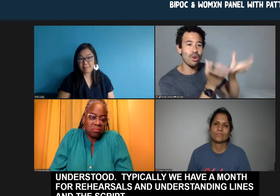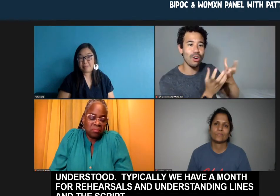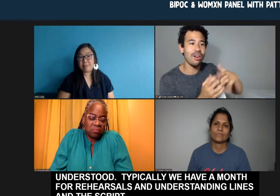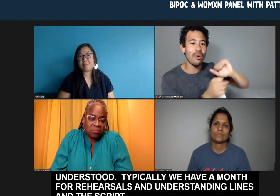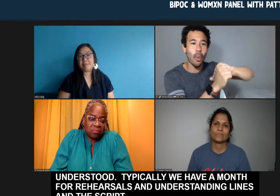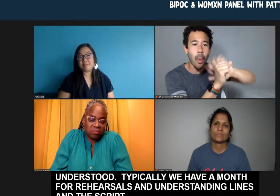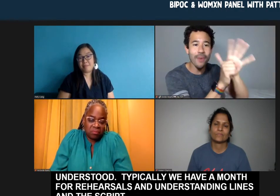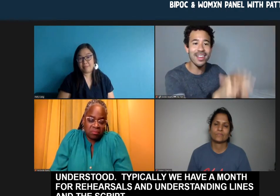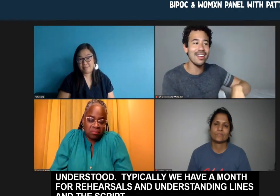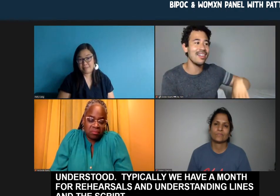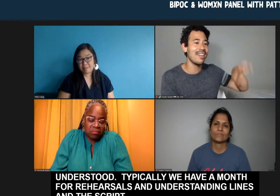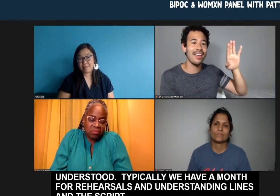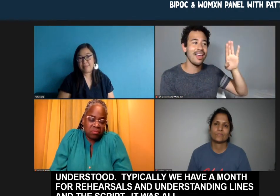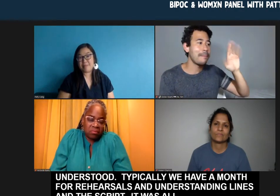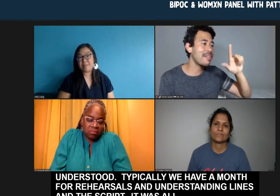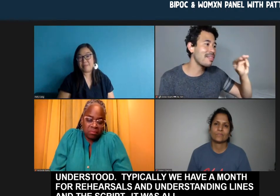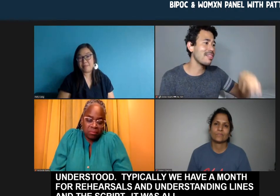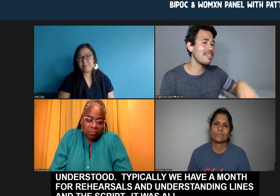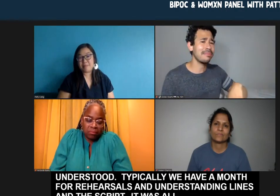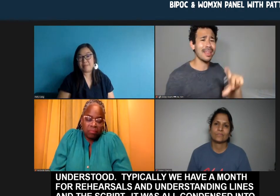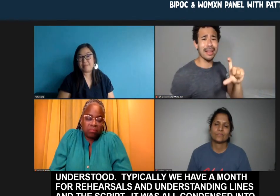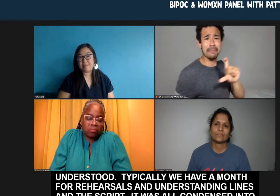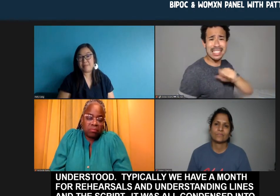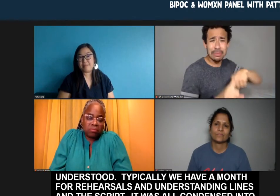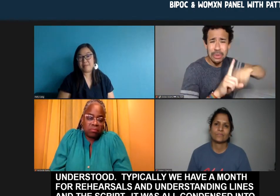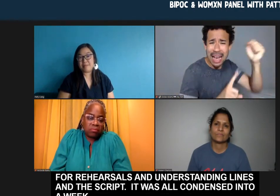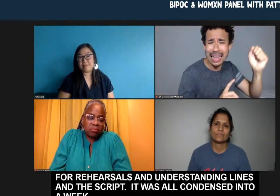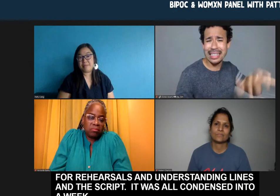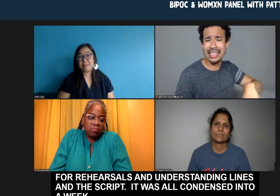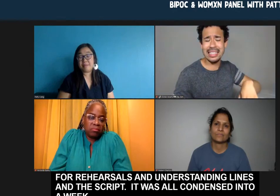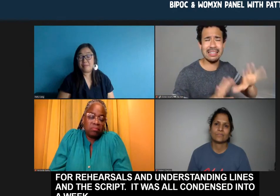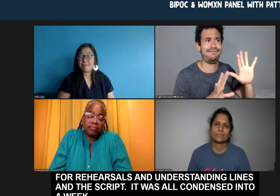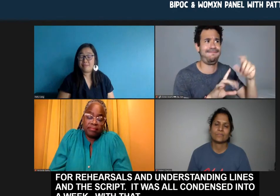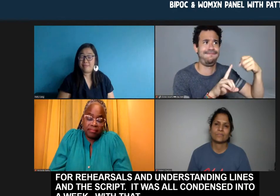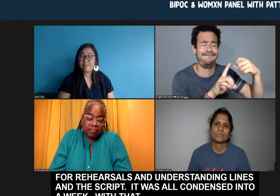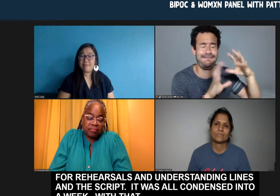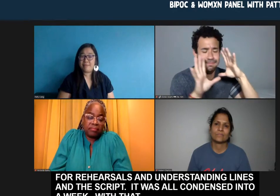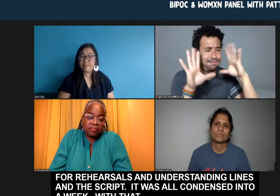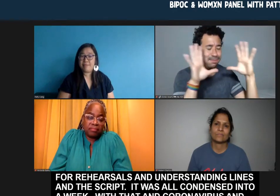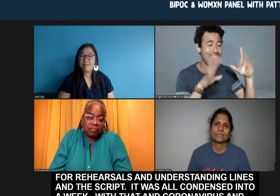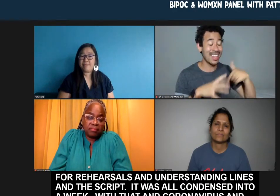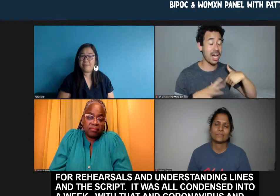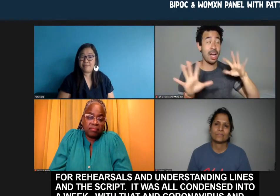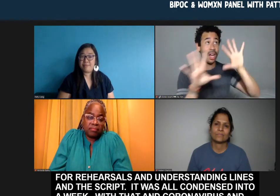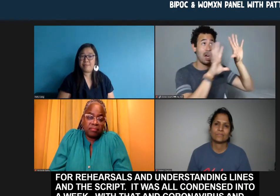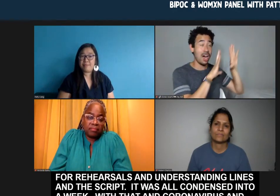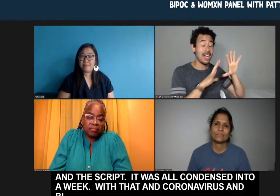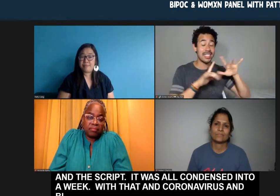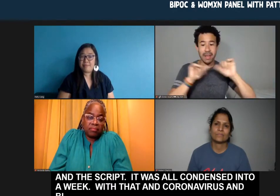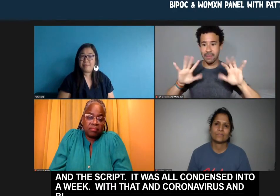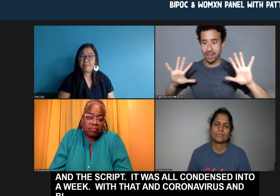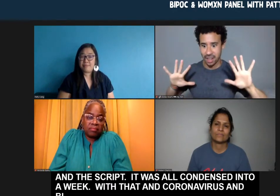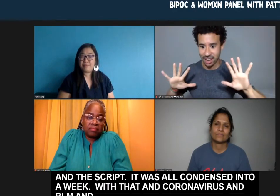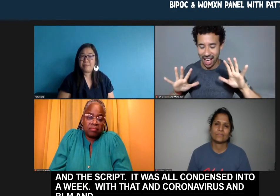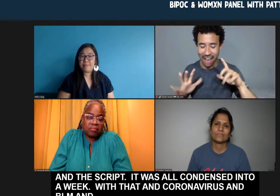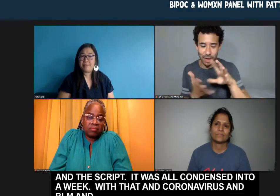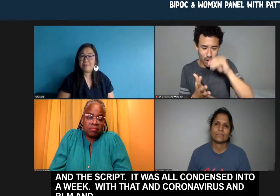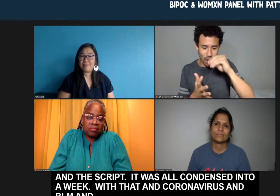happening outside in the world right now with coronavirus and BLM and the police brutality and just all of those triggers that are happening, to be